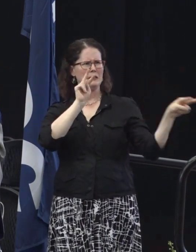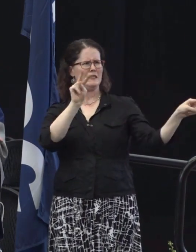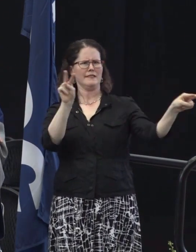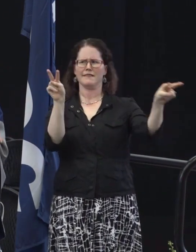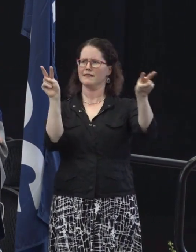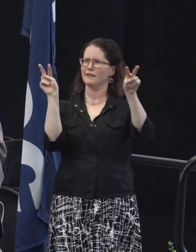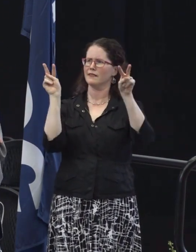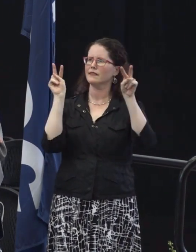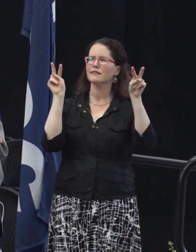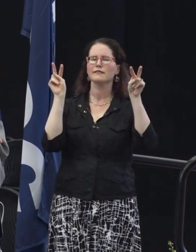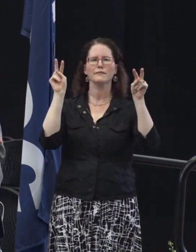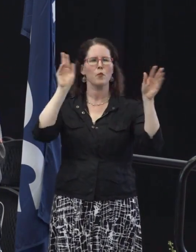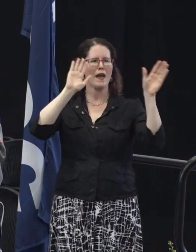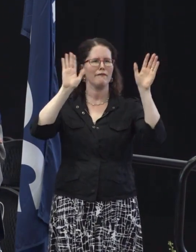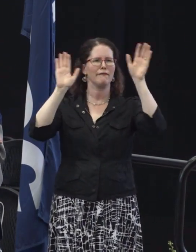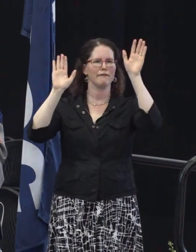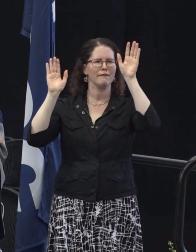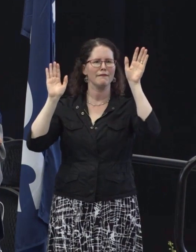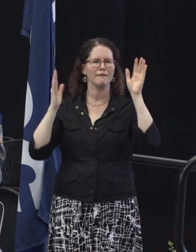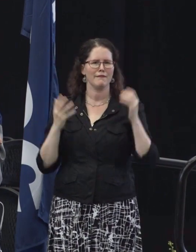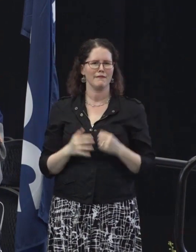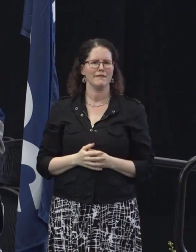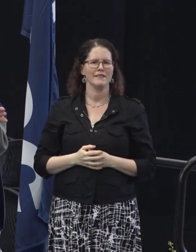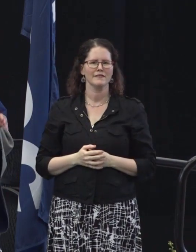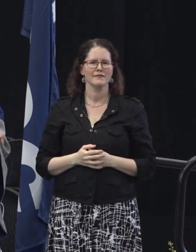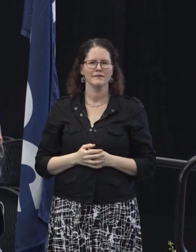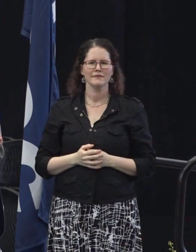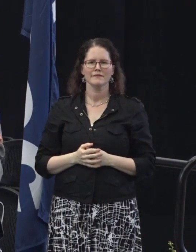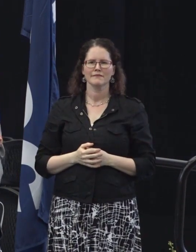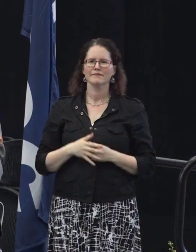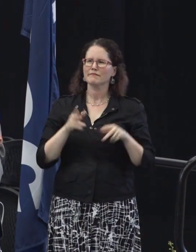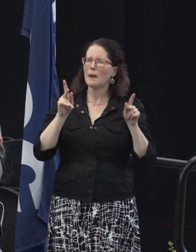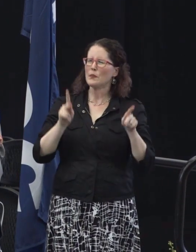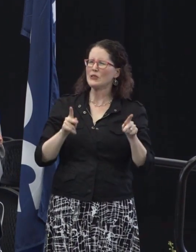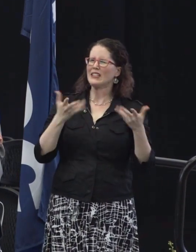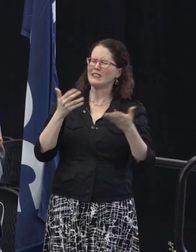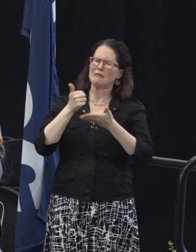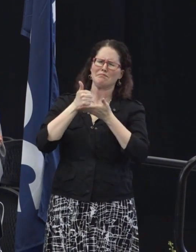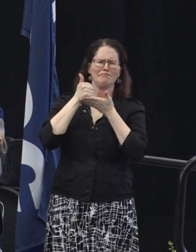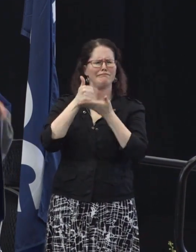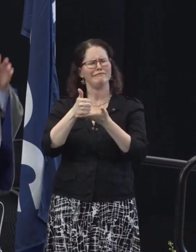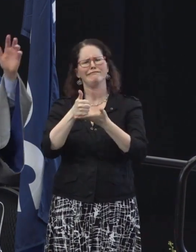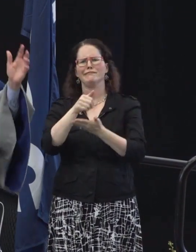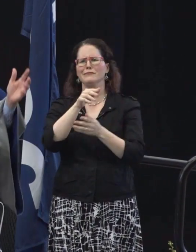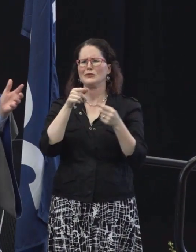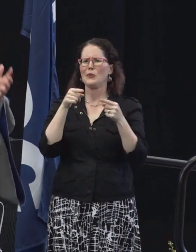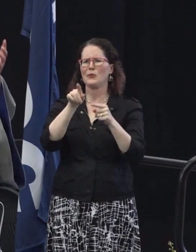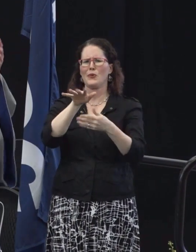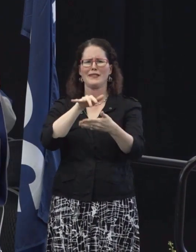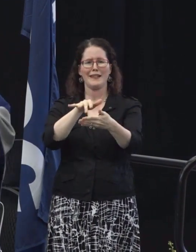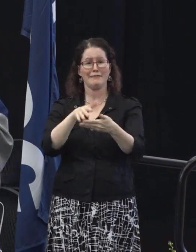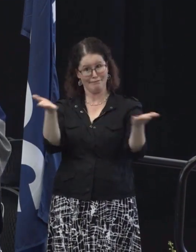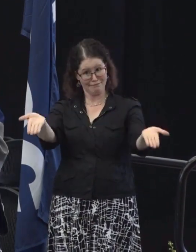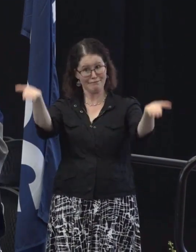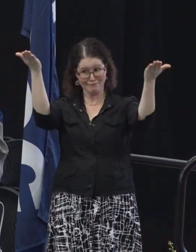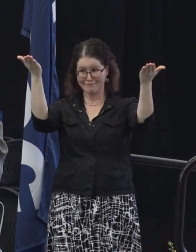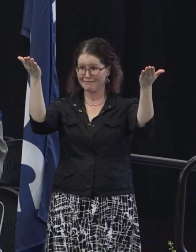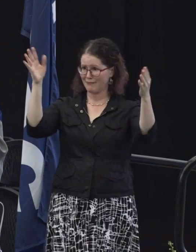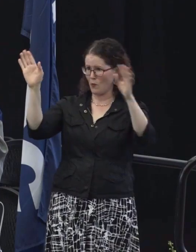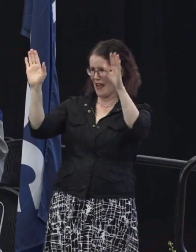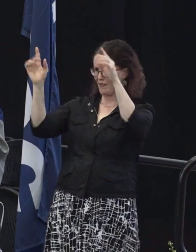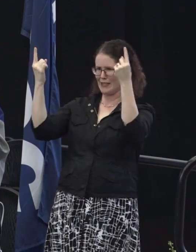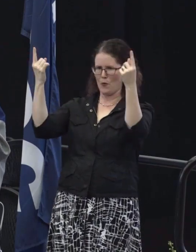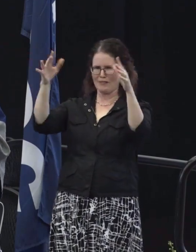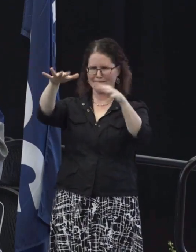to somebody in the audience who has been here to show you kindness during your studies. So please stand and give a wave